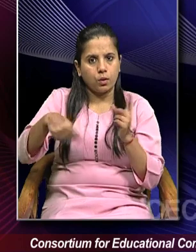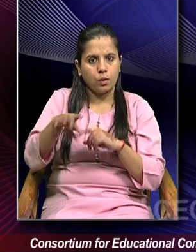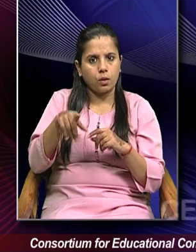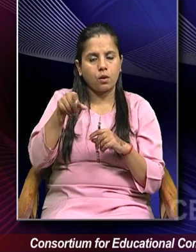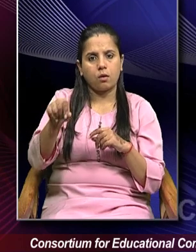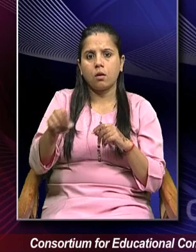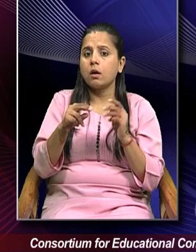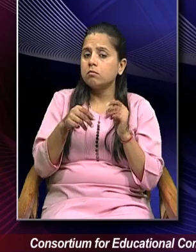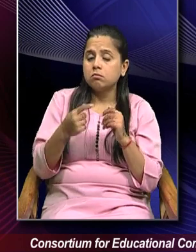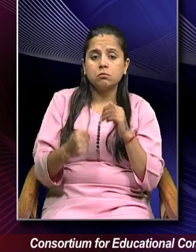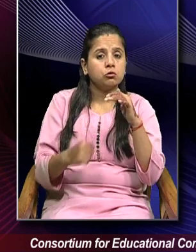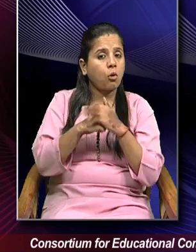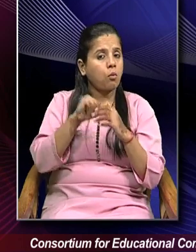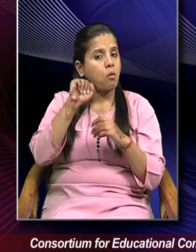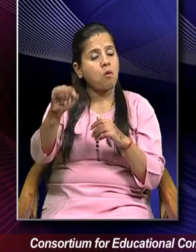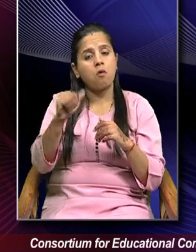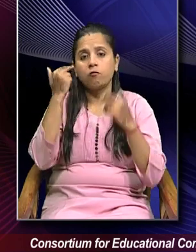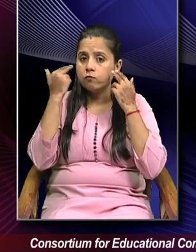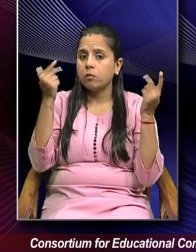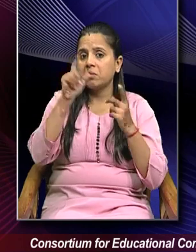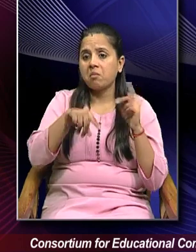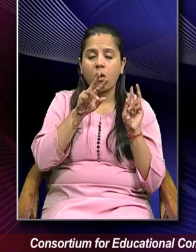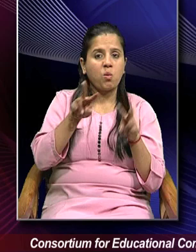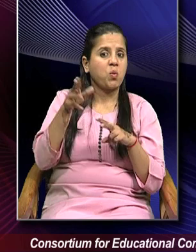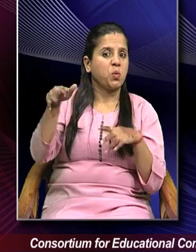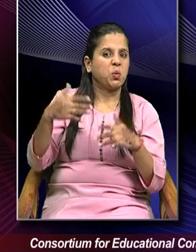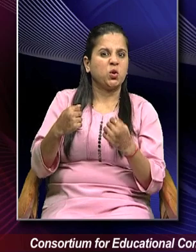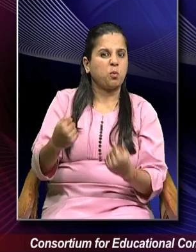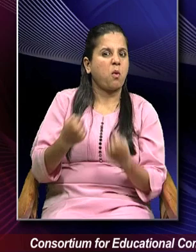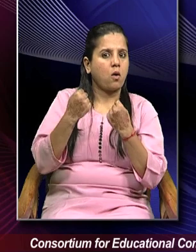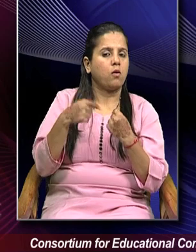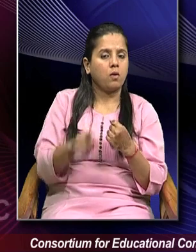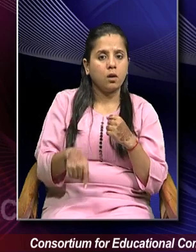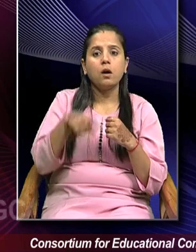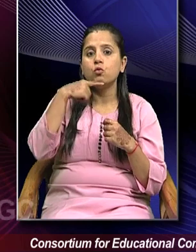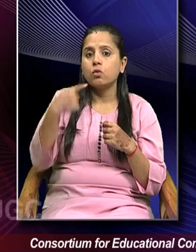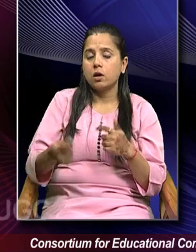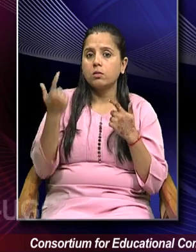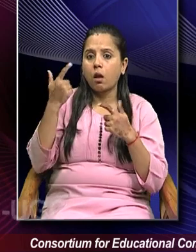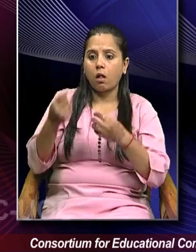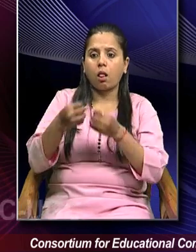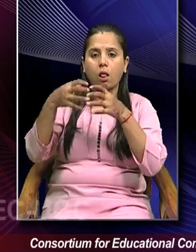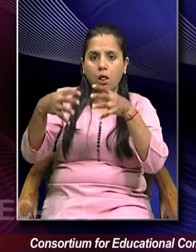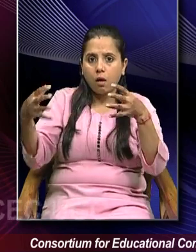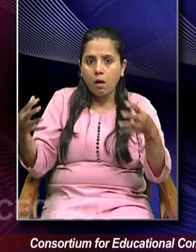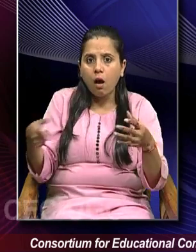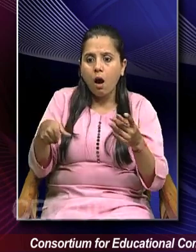naval supremacy in that context, and German and Russian military expansion was also